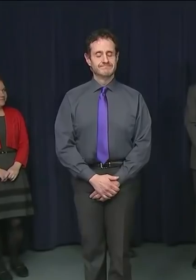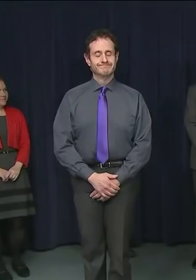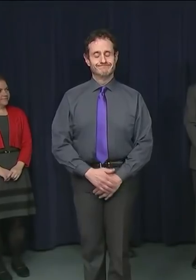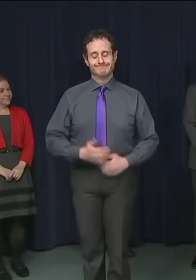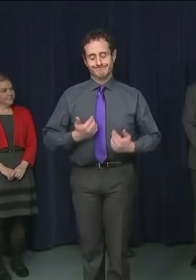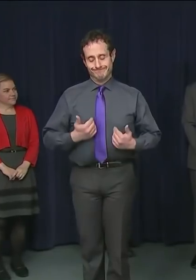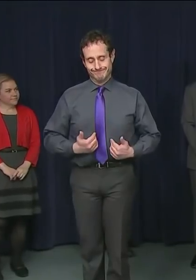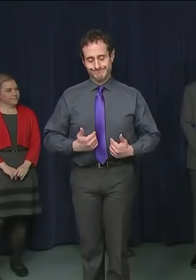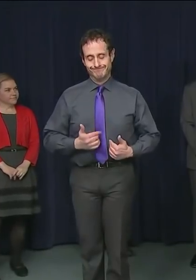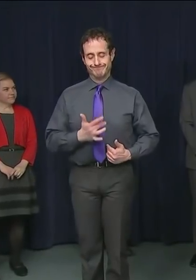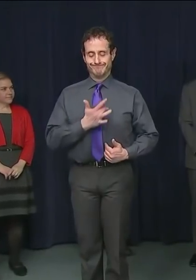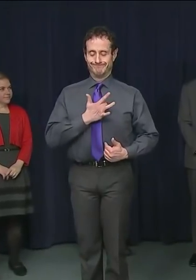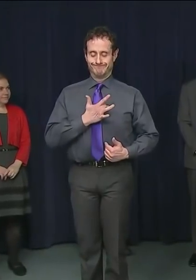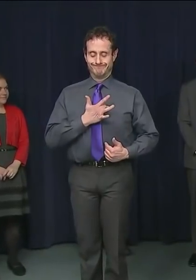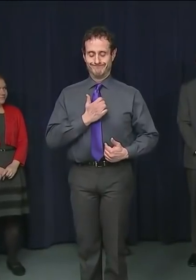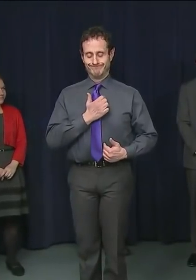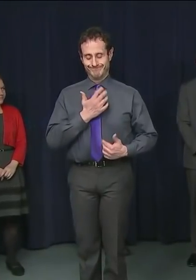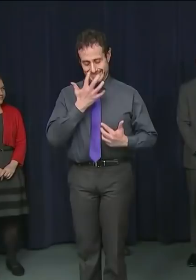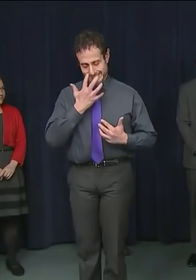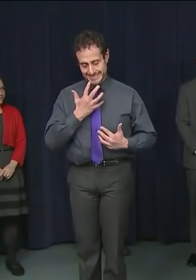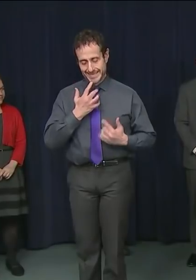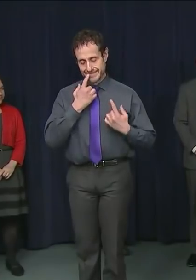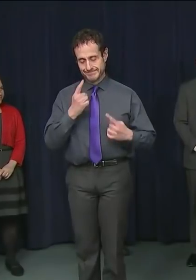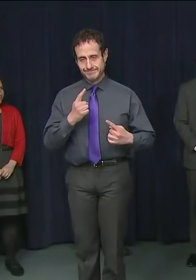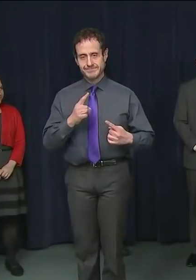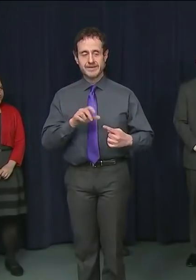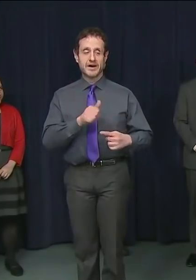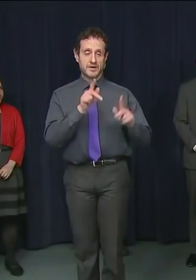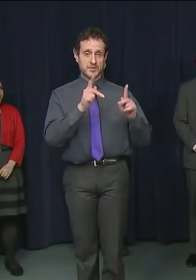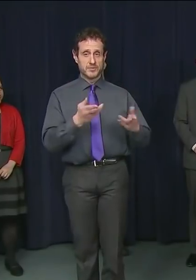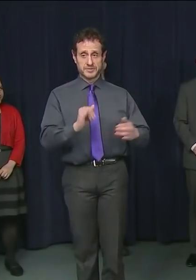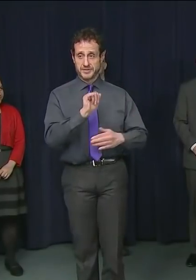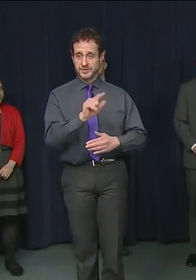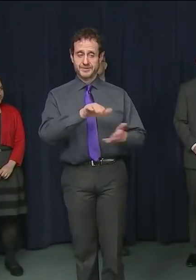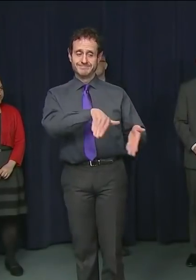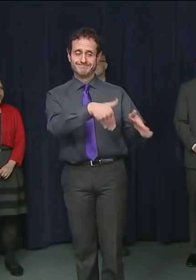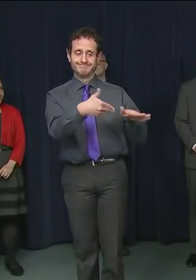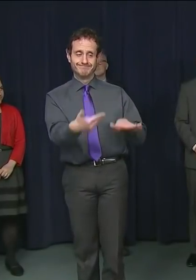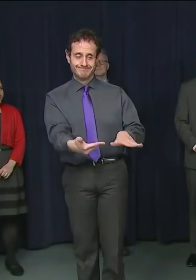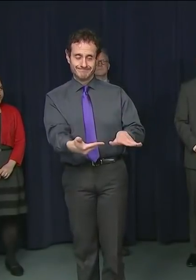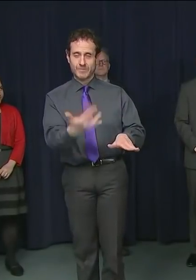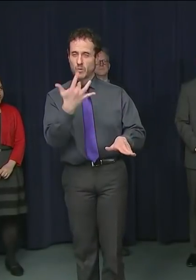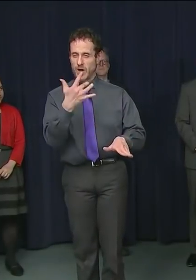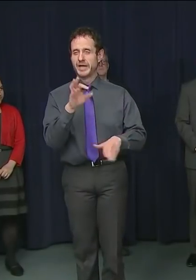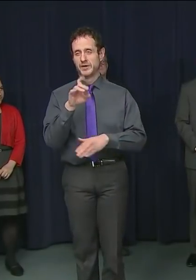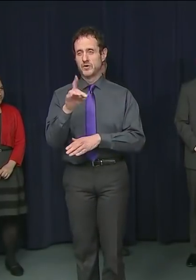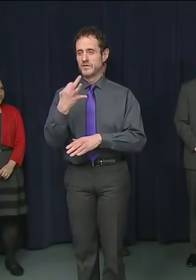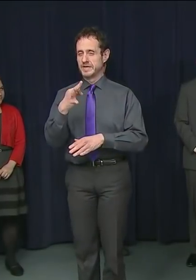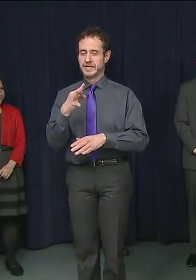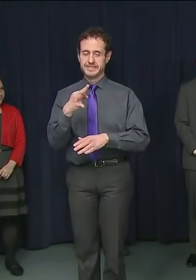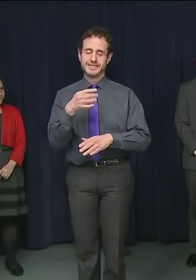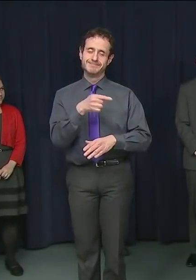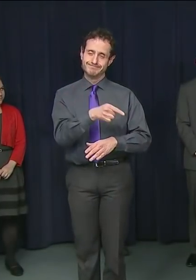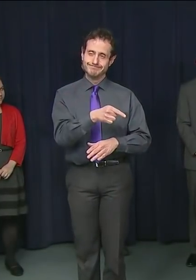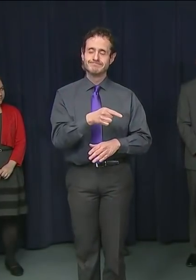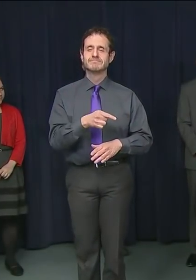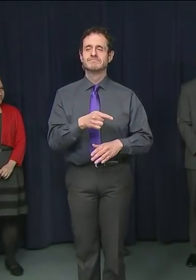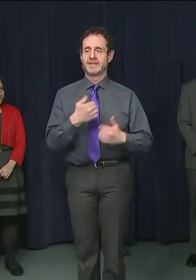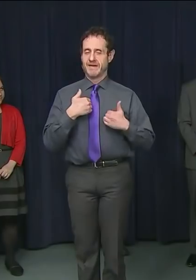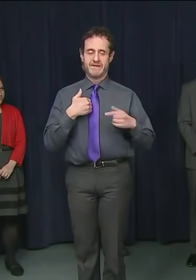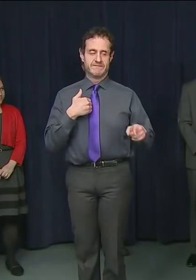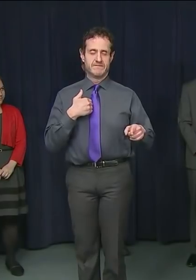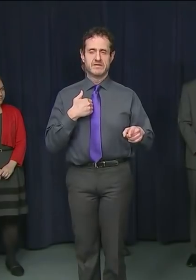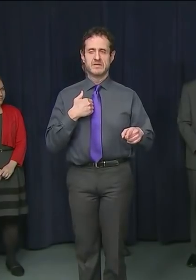to announce that we have lost another Illinoisan. This is a public health COVID-19. She was a Cook County resident in